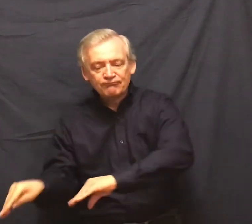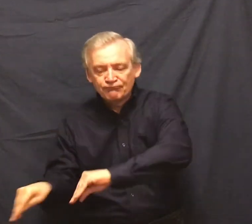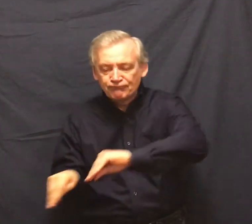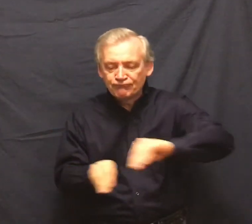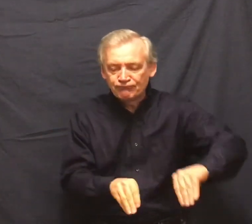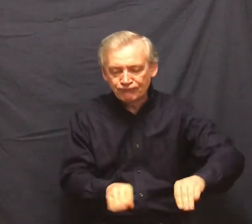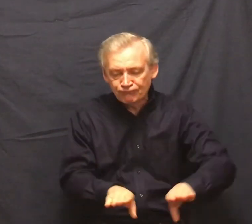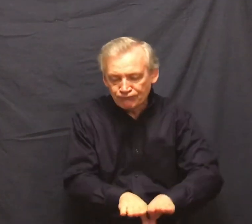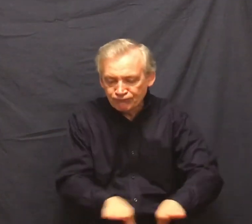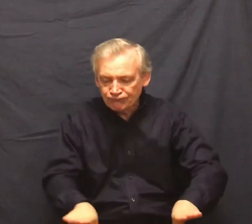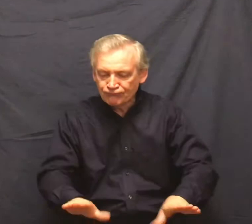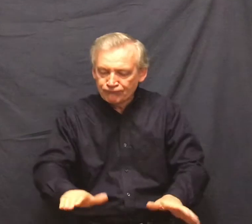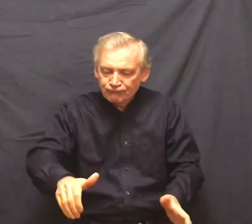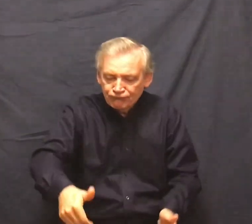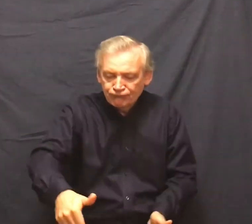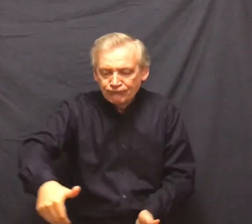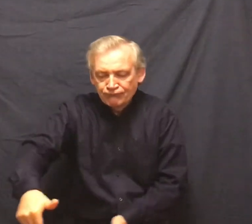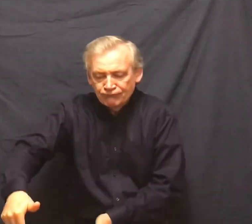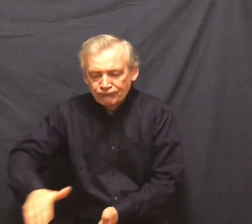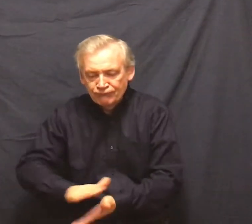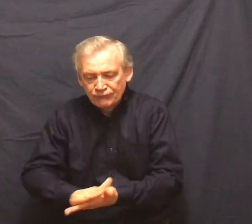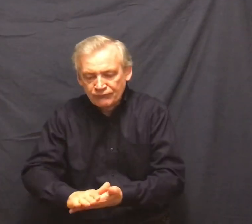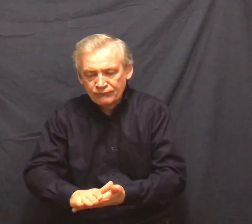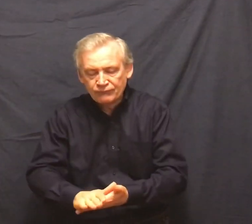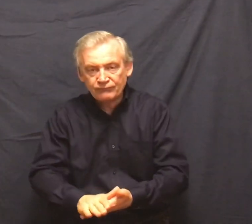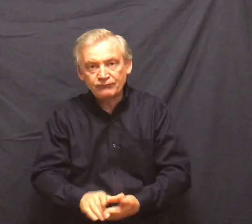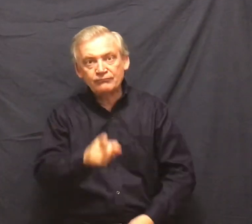The wooden latch raised again and the door opened.